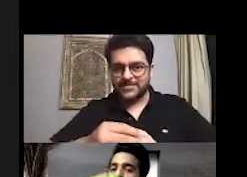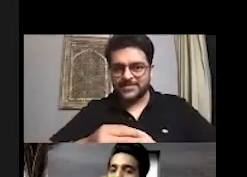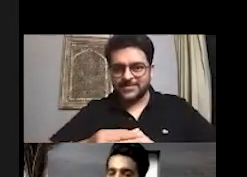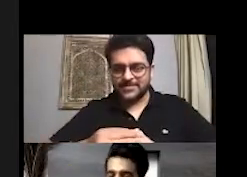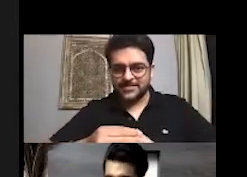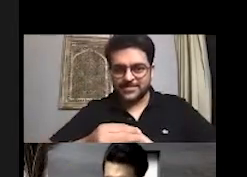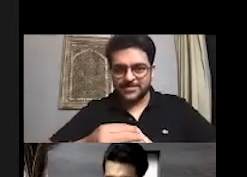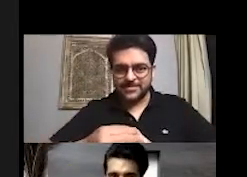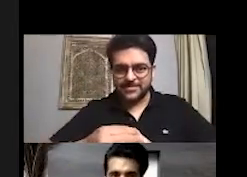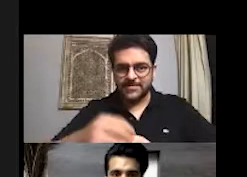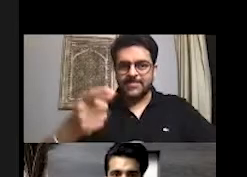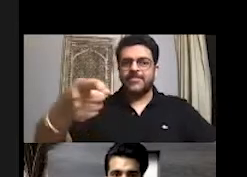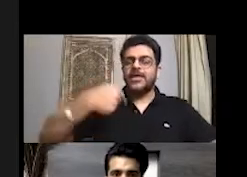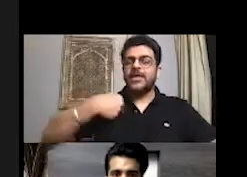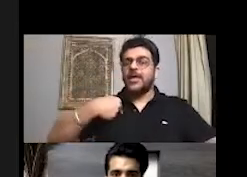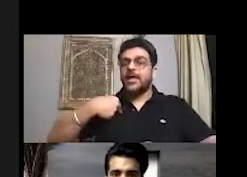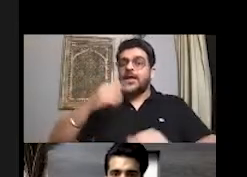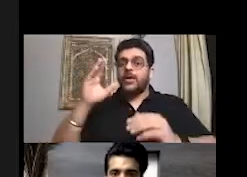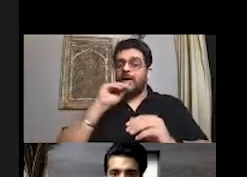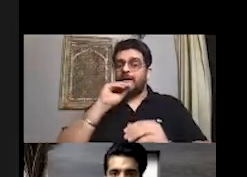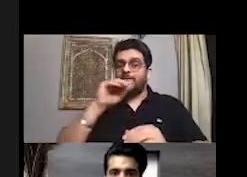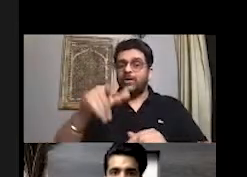now.